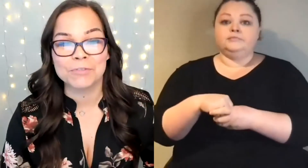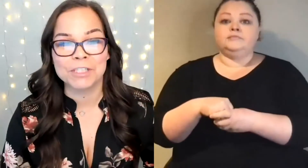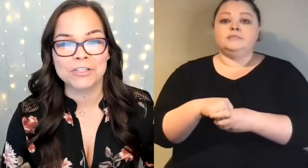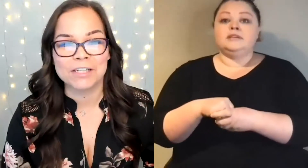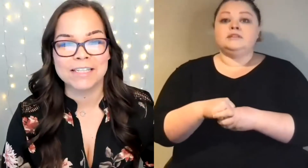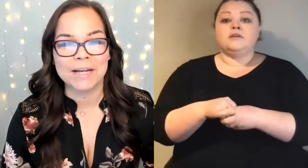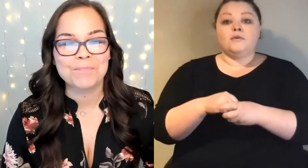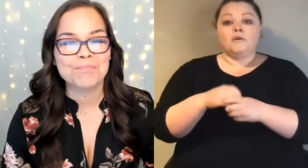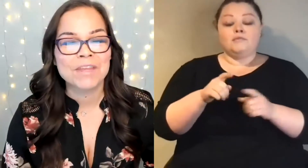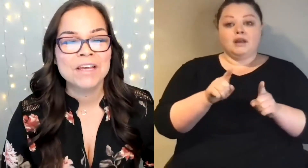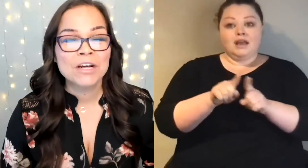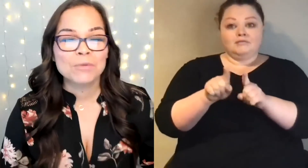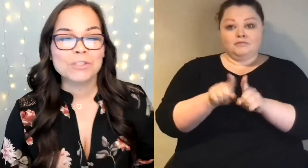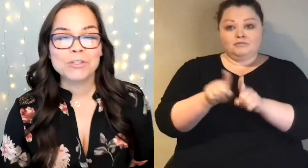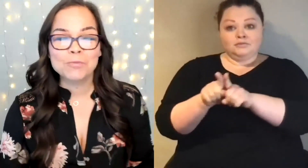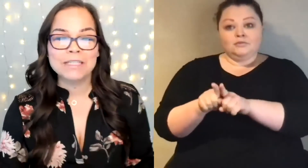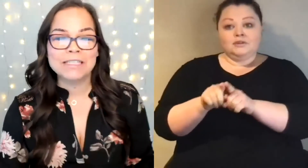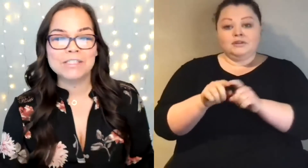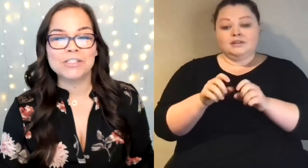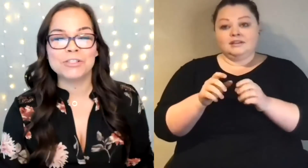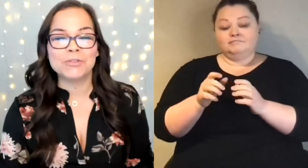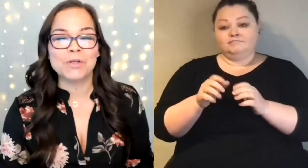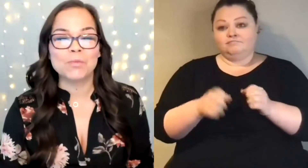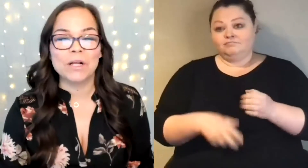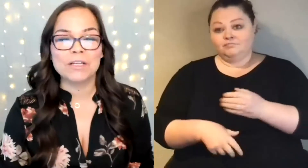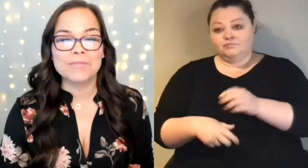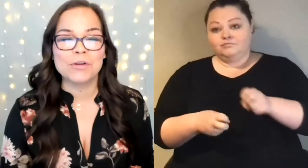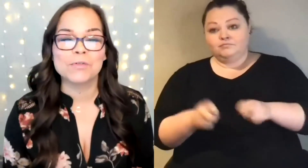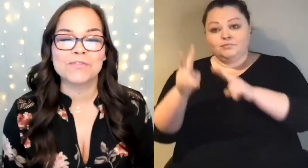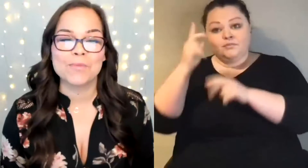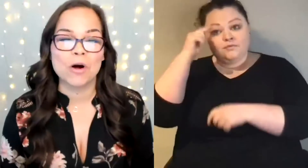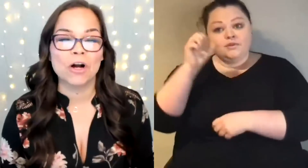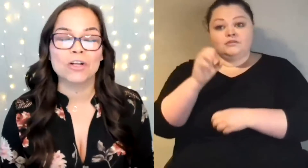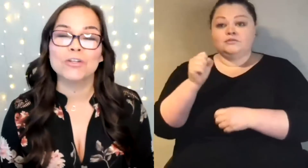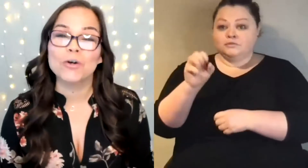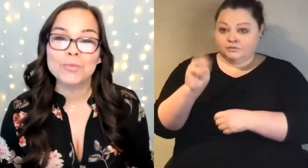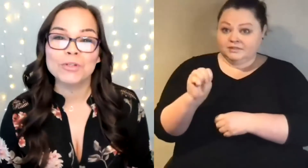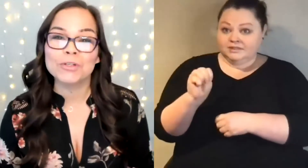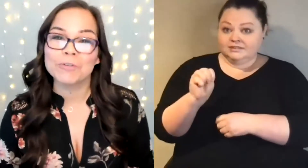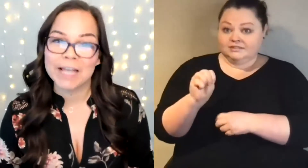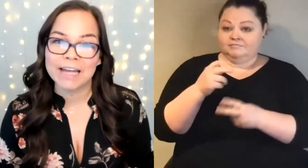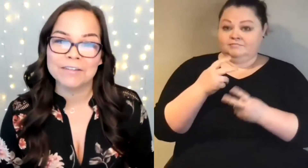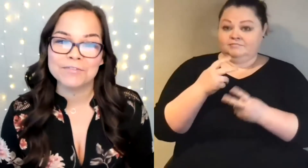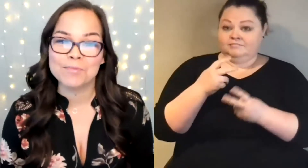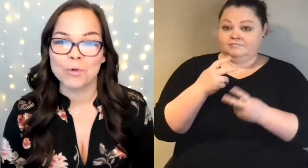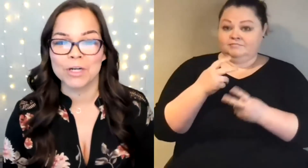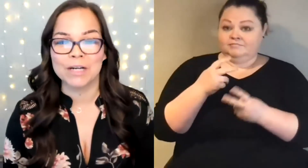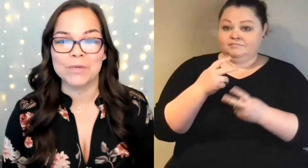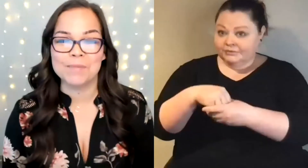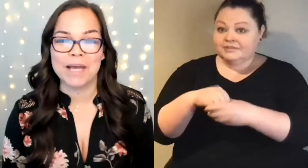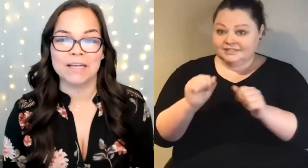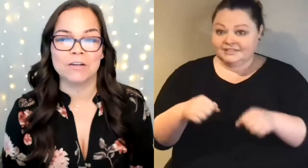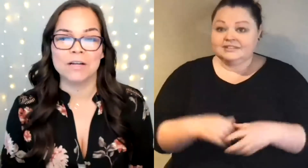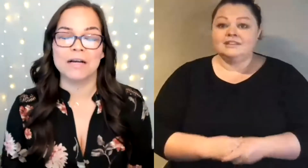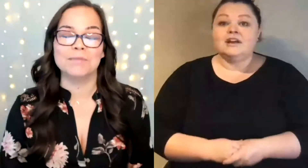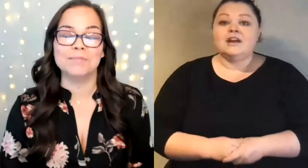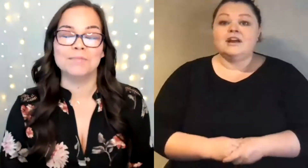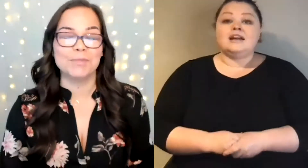your screenshot today. We're so pleased to welcome those from our global Creative Morning